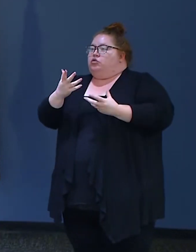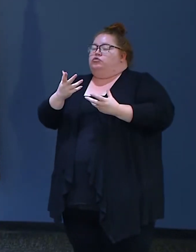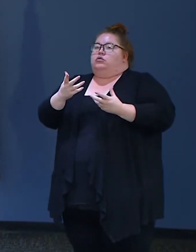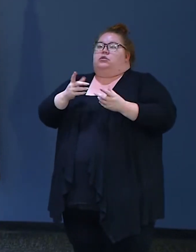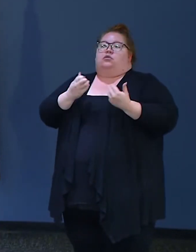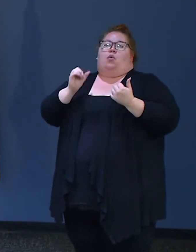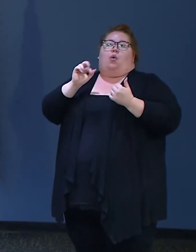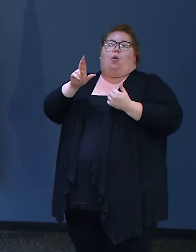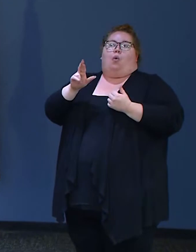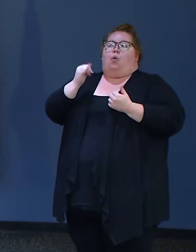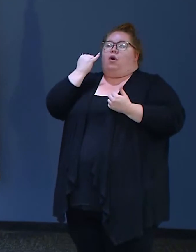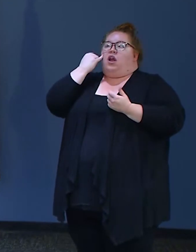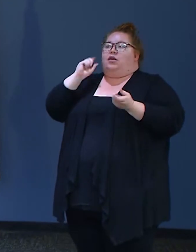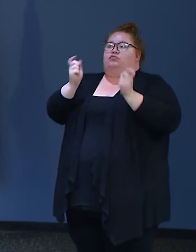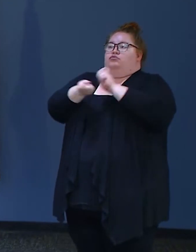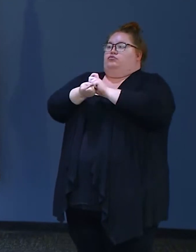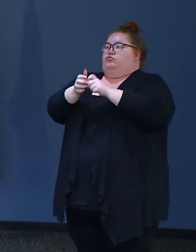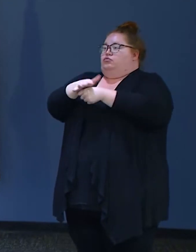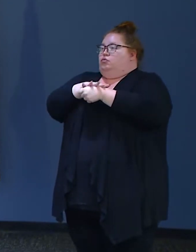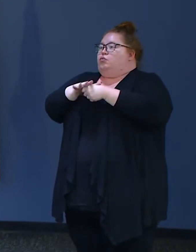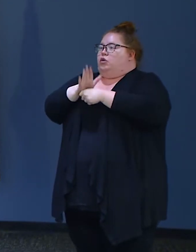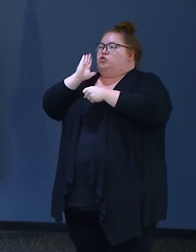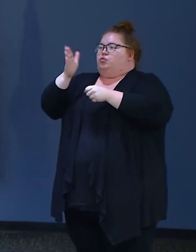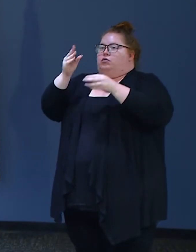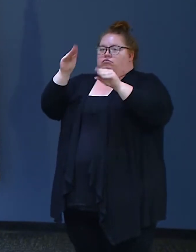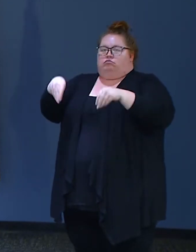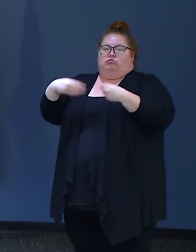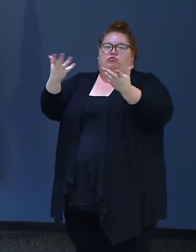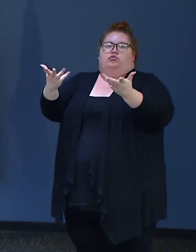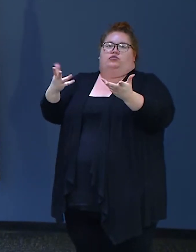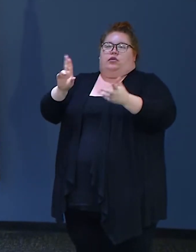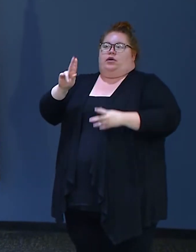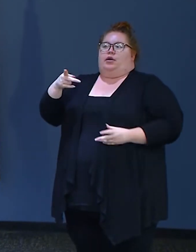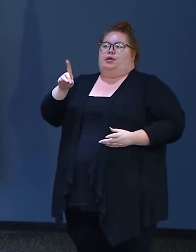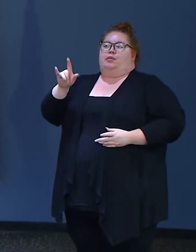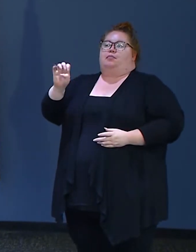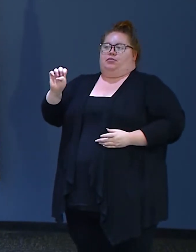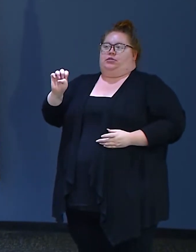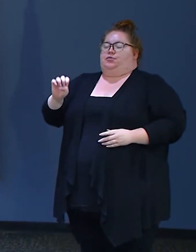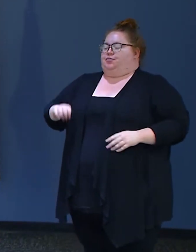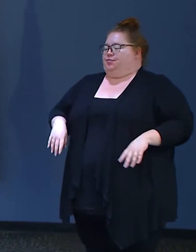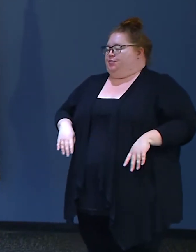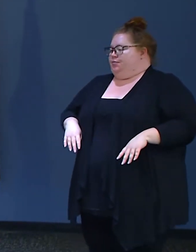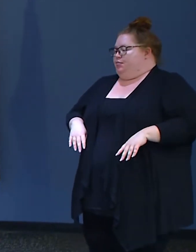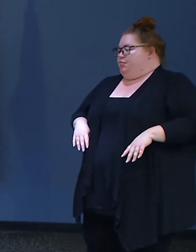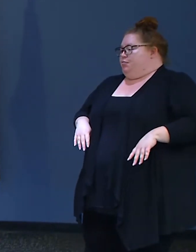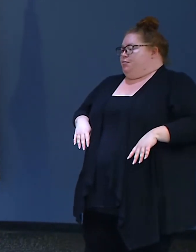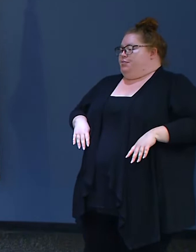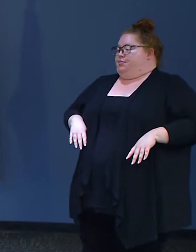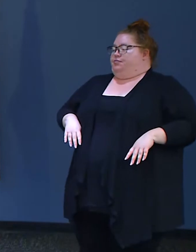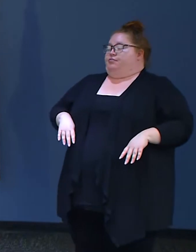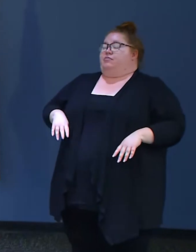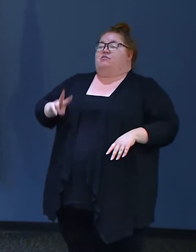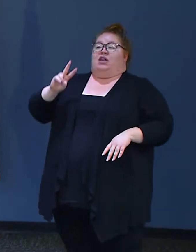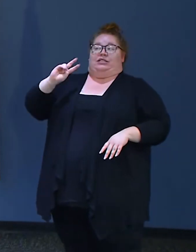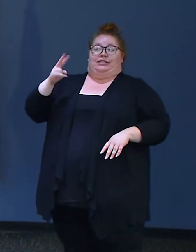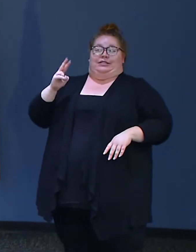locations change, we'll provide those updates. The second item is something that's been mentioned a lot